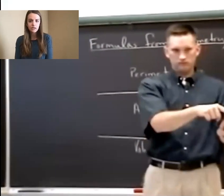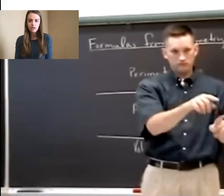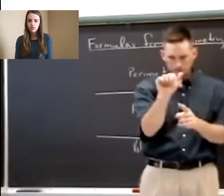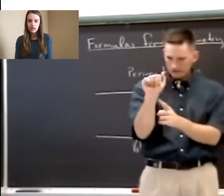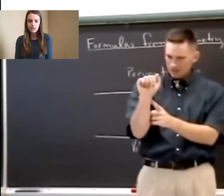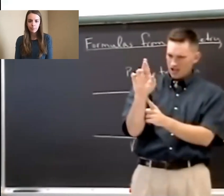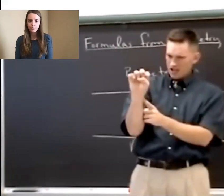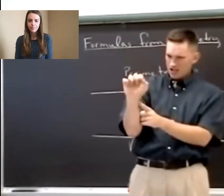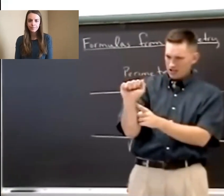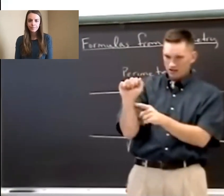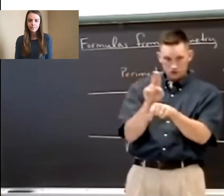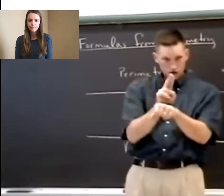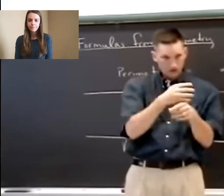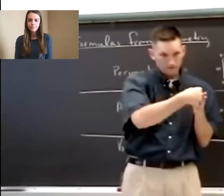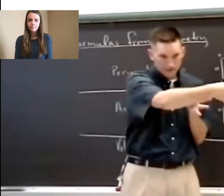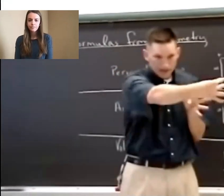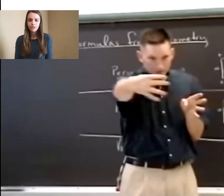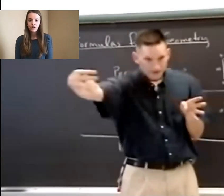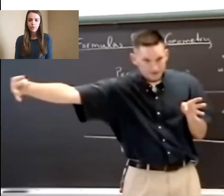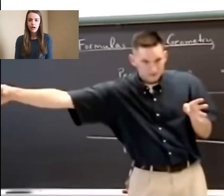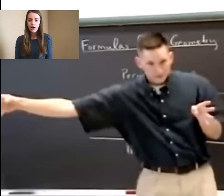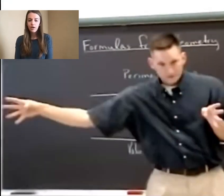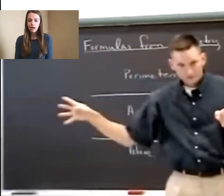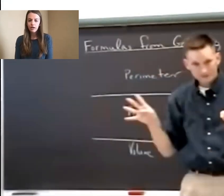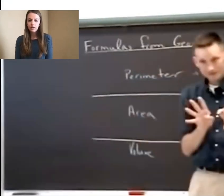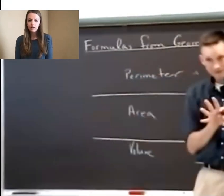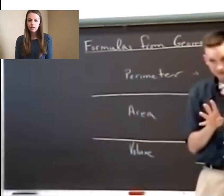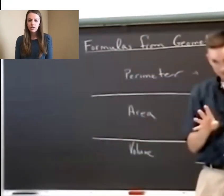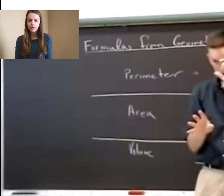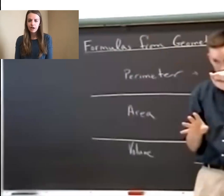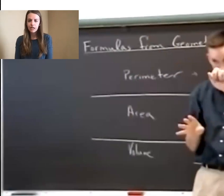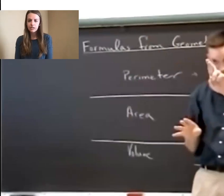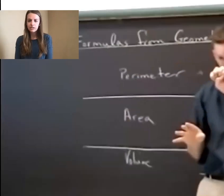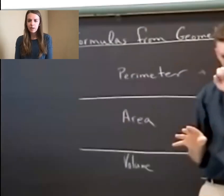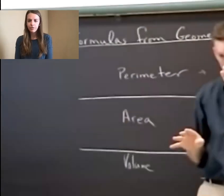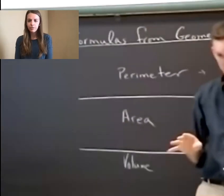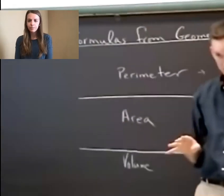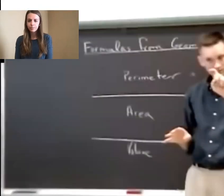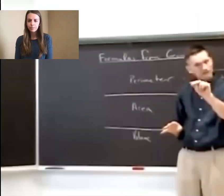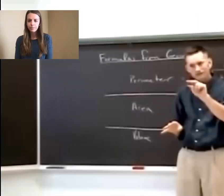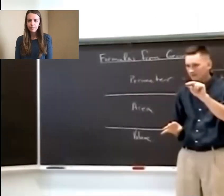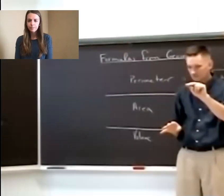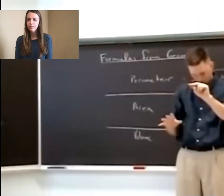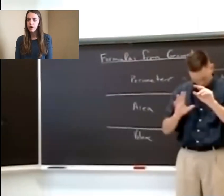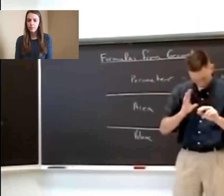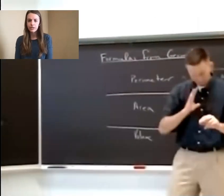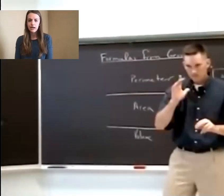It's a great example. So area, can you use area in this example? No,